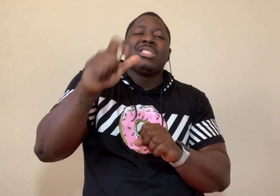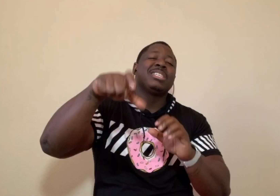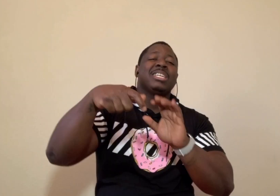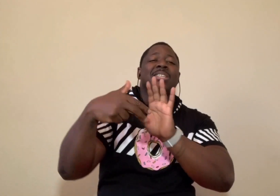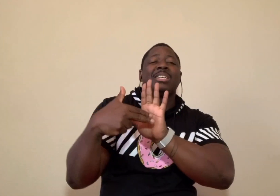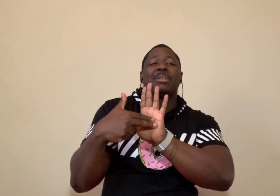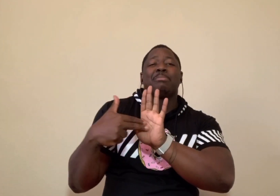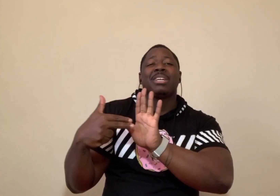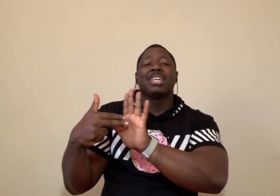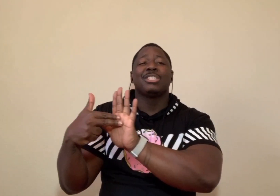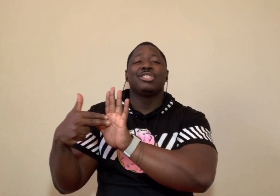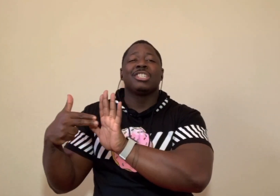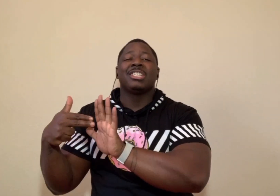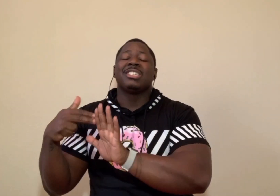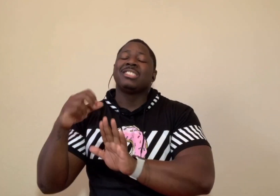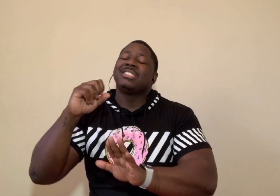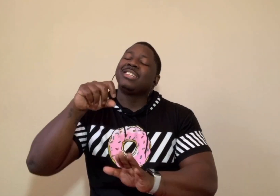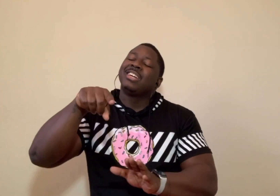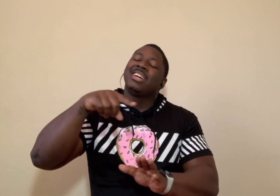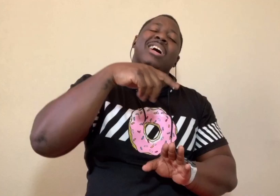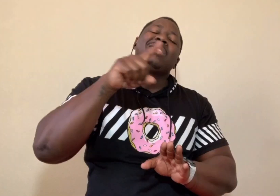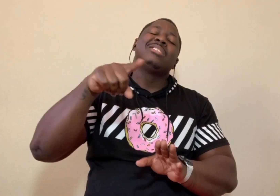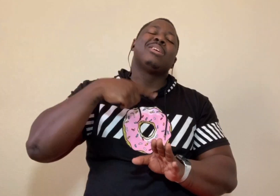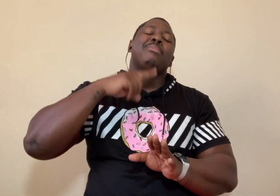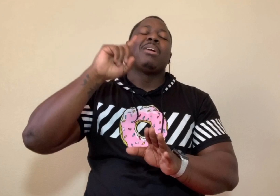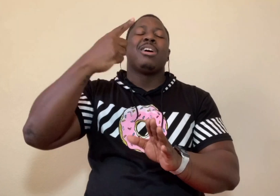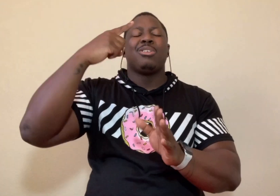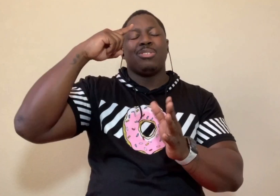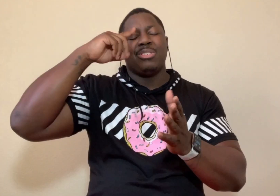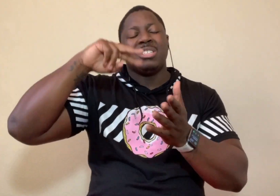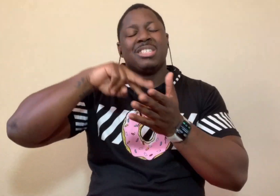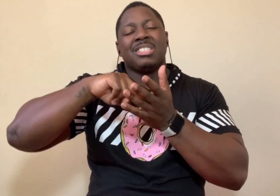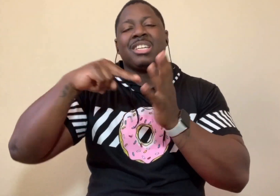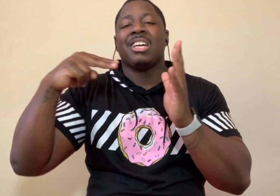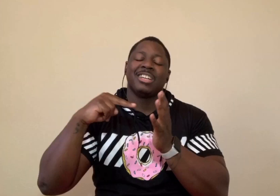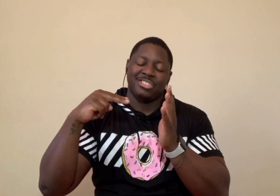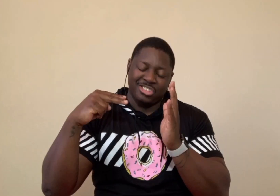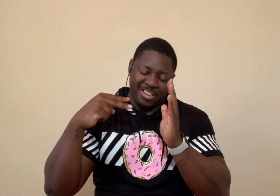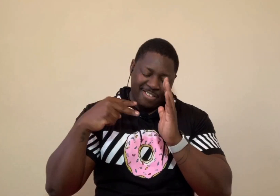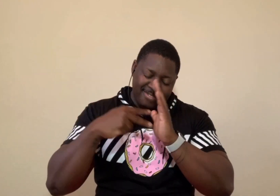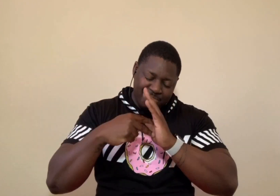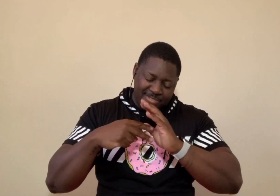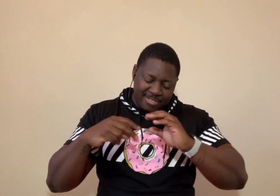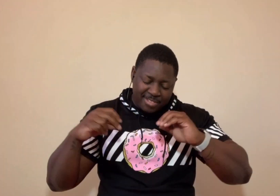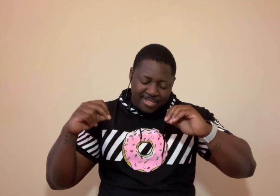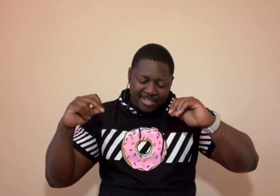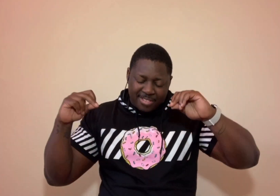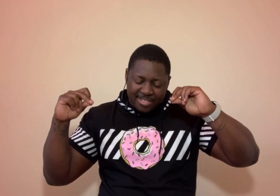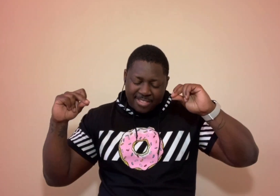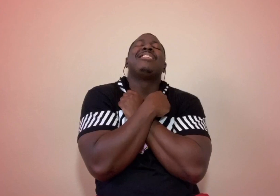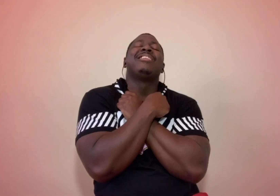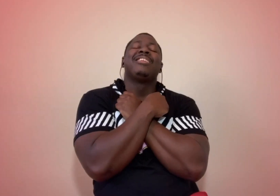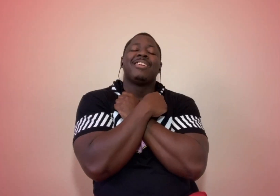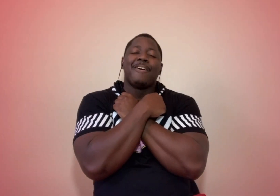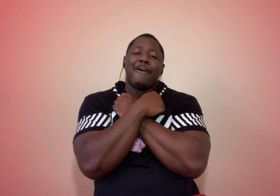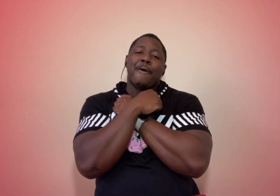don't need no mentions. Yeah, these are my only intentions. Love,